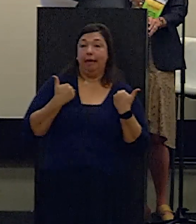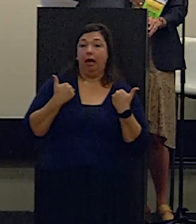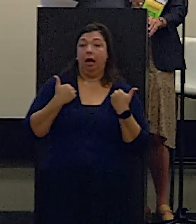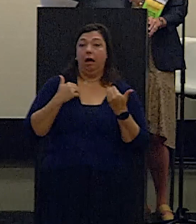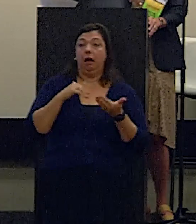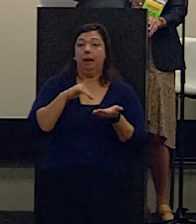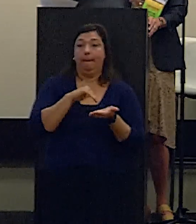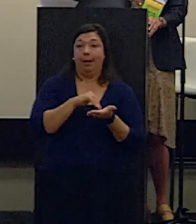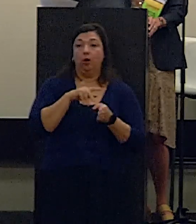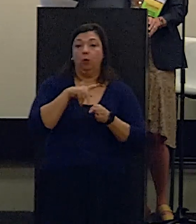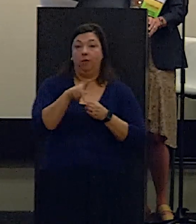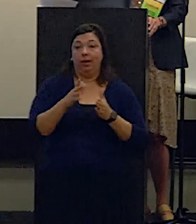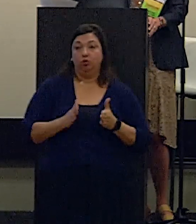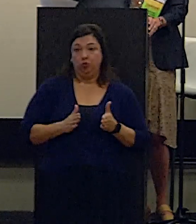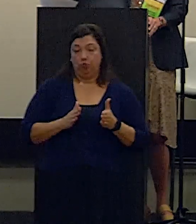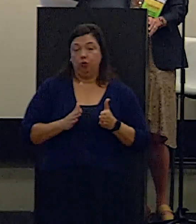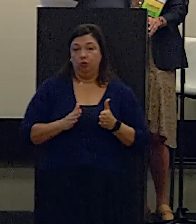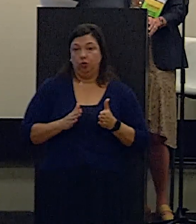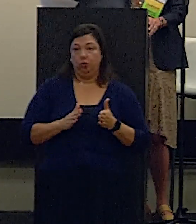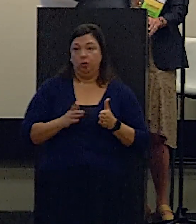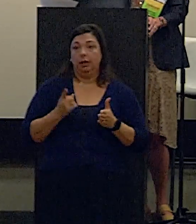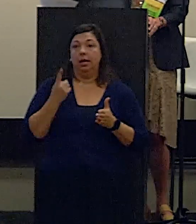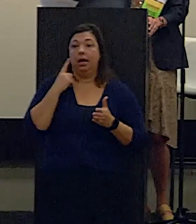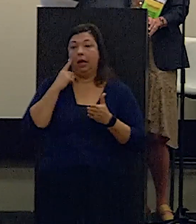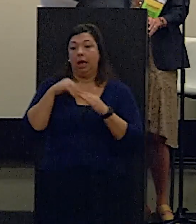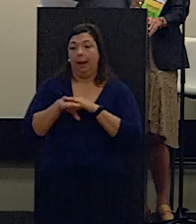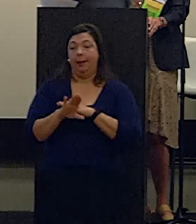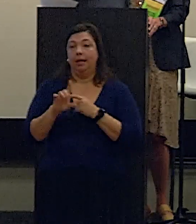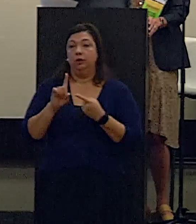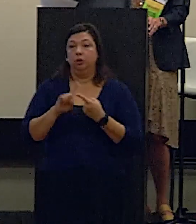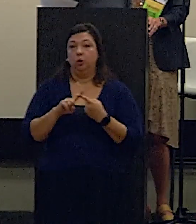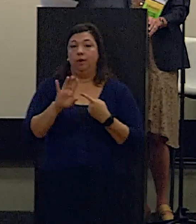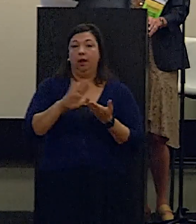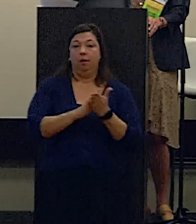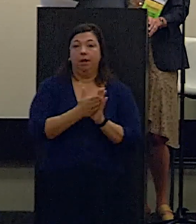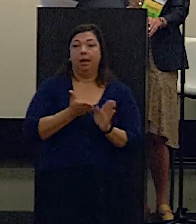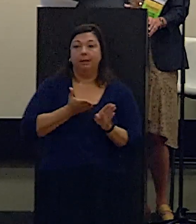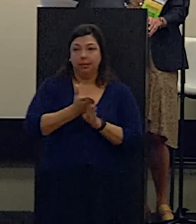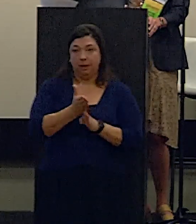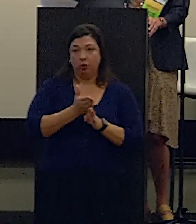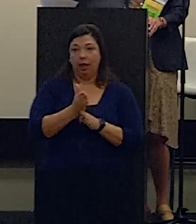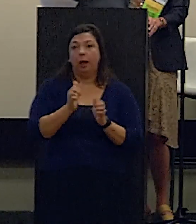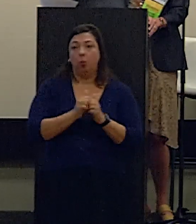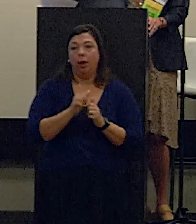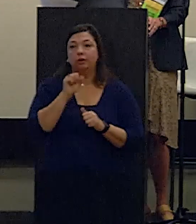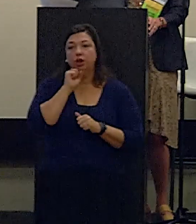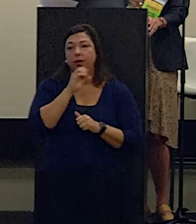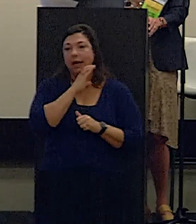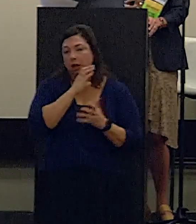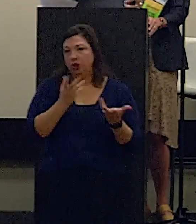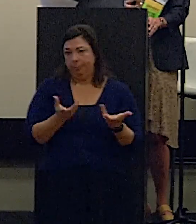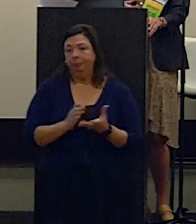medical professionals coming in to where they're specializing in gerontology.